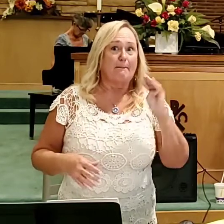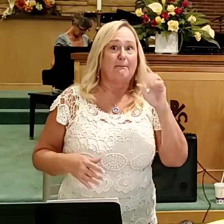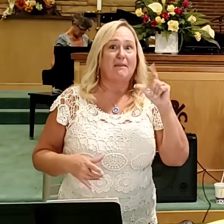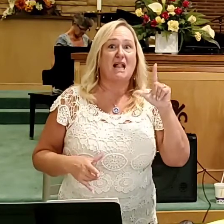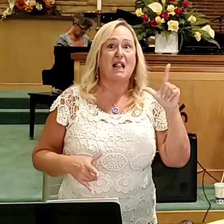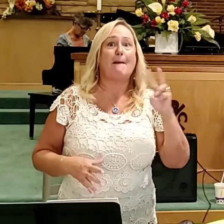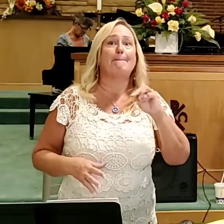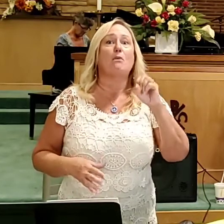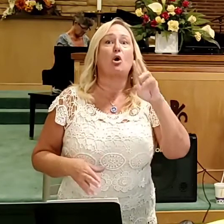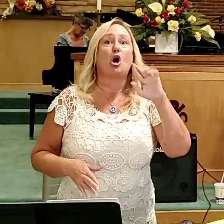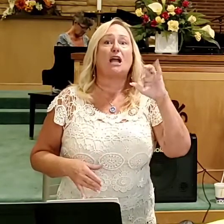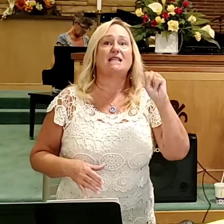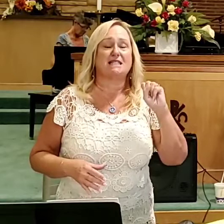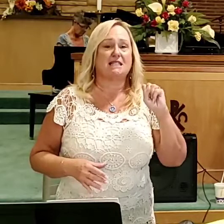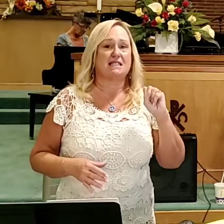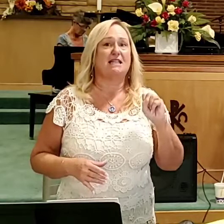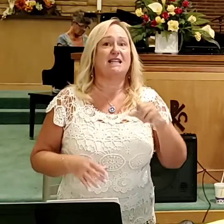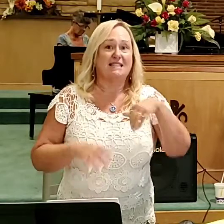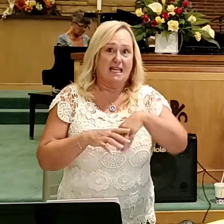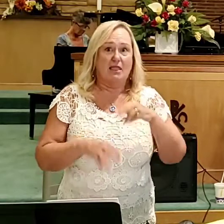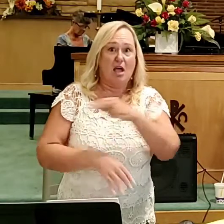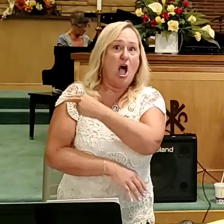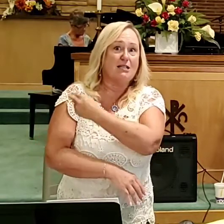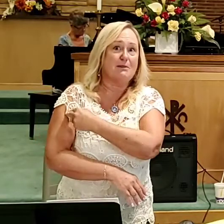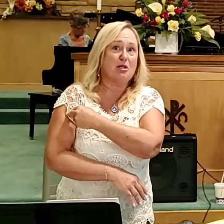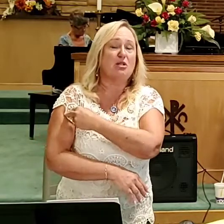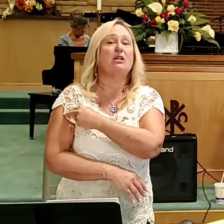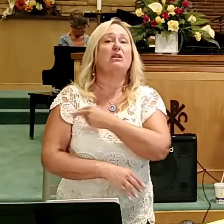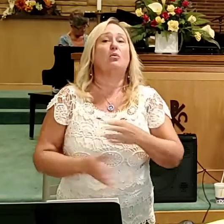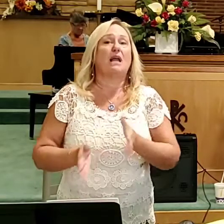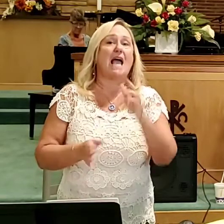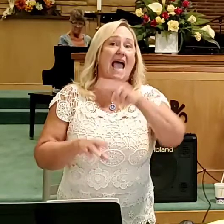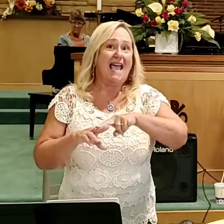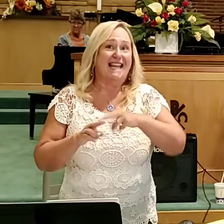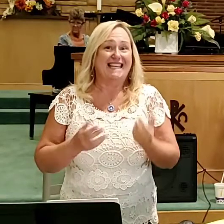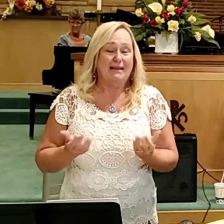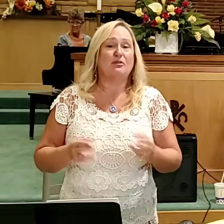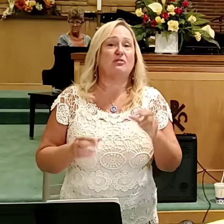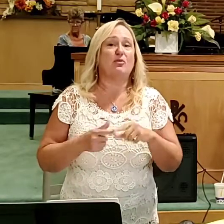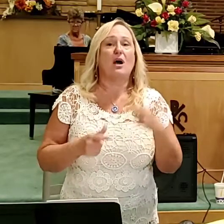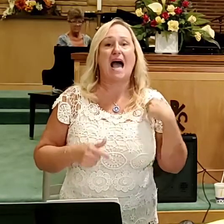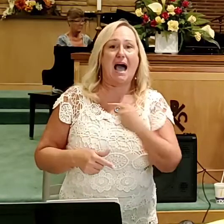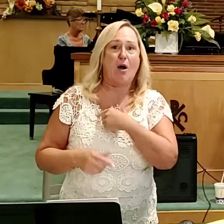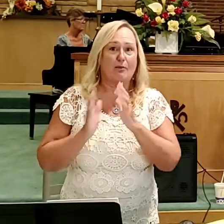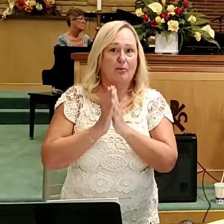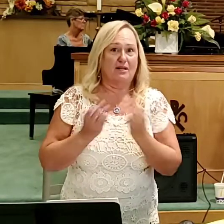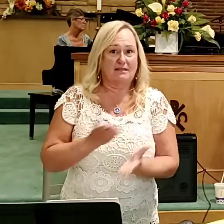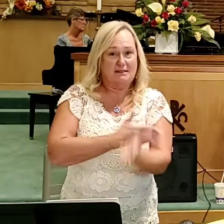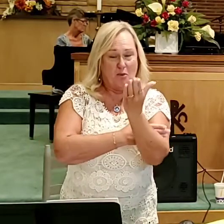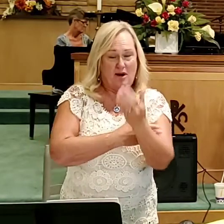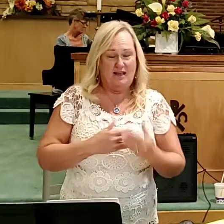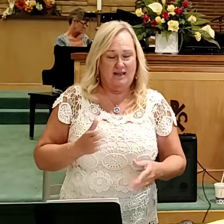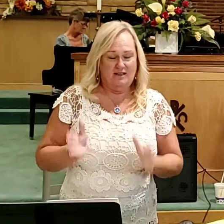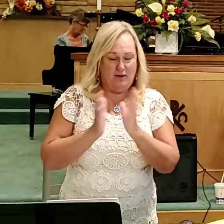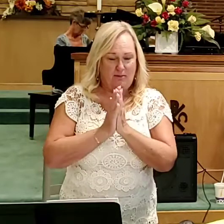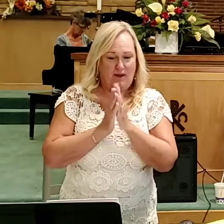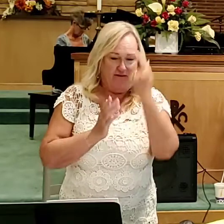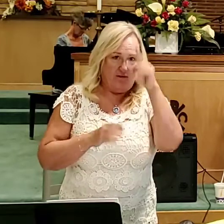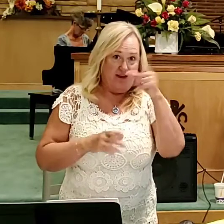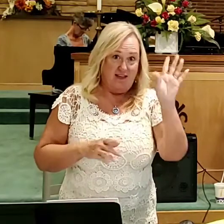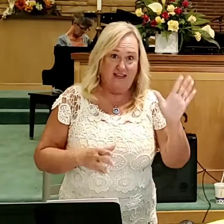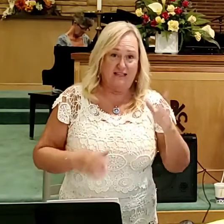Morris, is in the hospital. And so we want to add him to our prayers this morning as we pray for